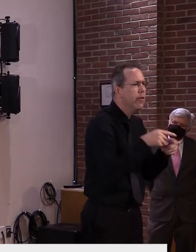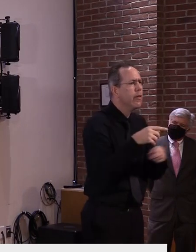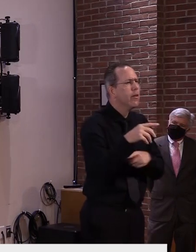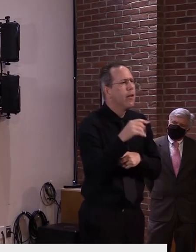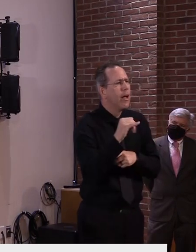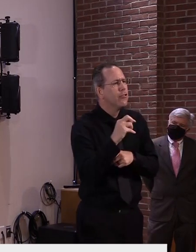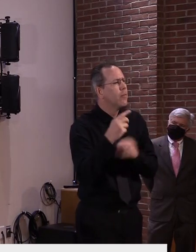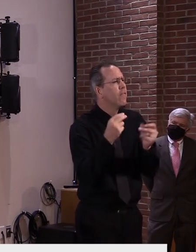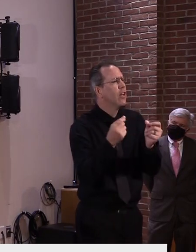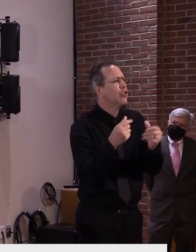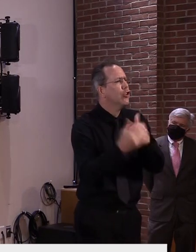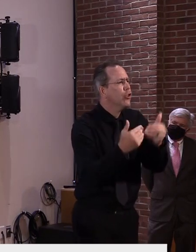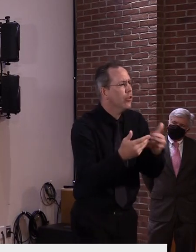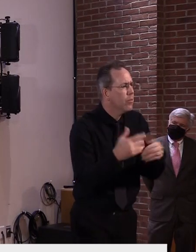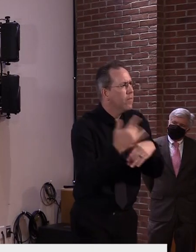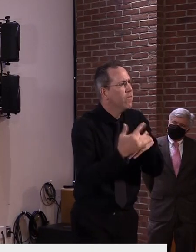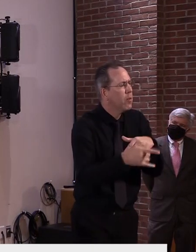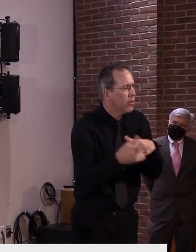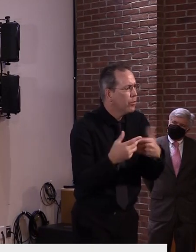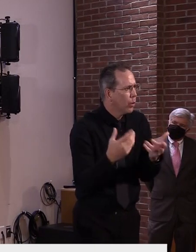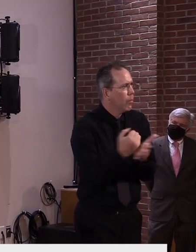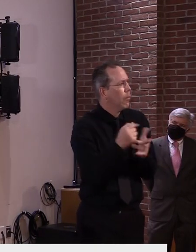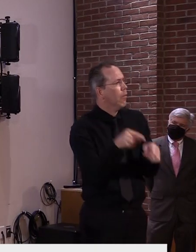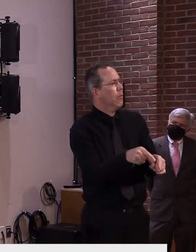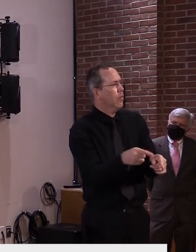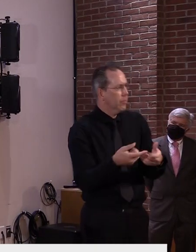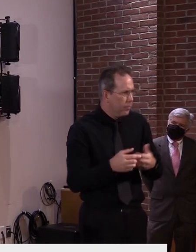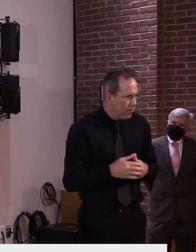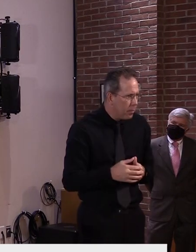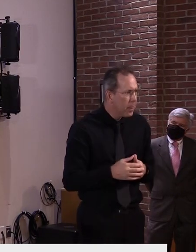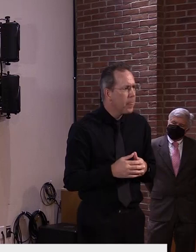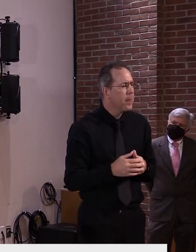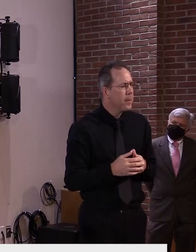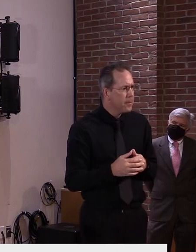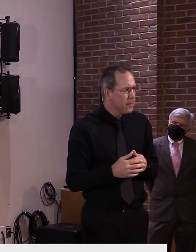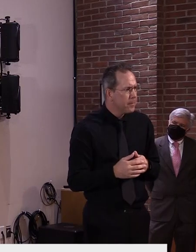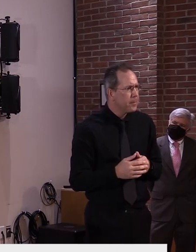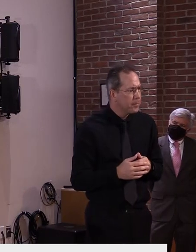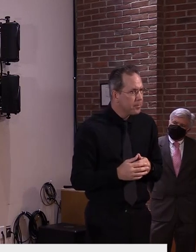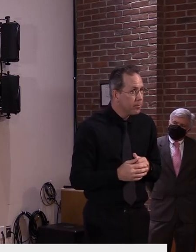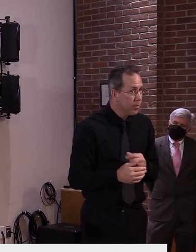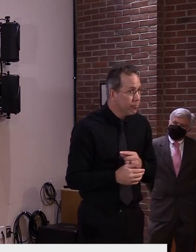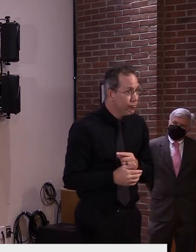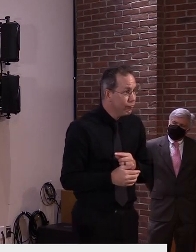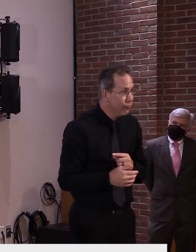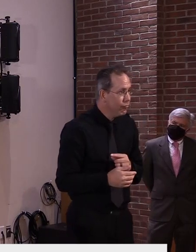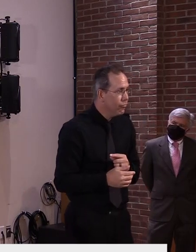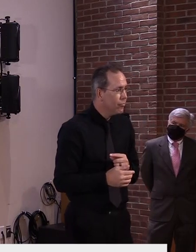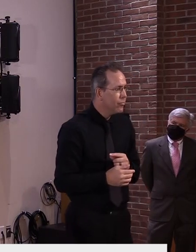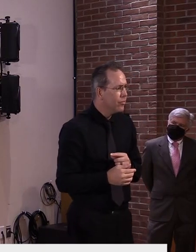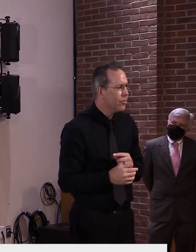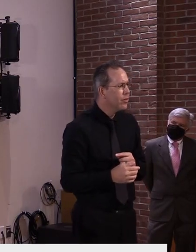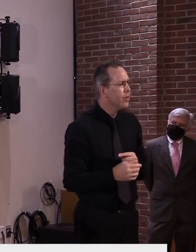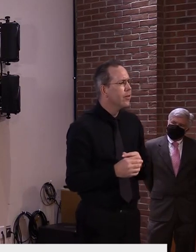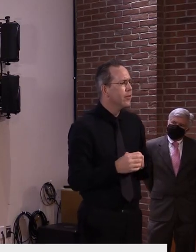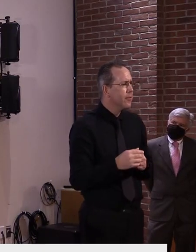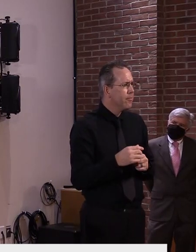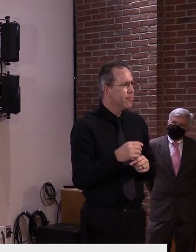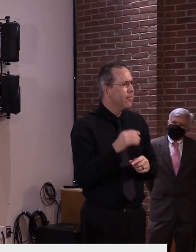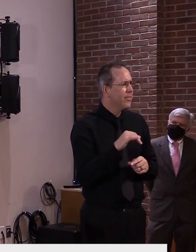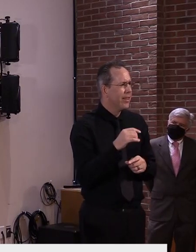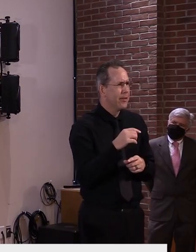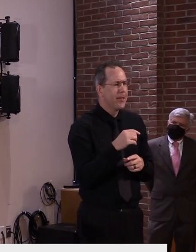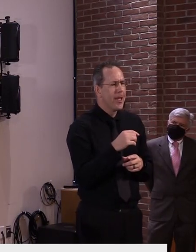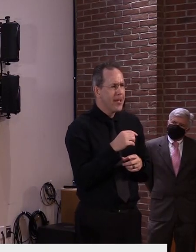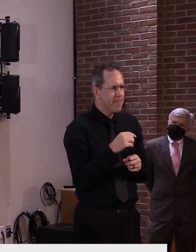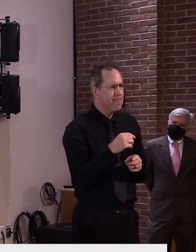specificity has been listed as almost 100%. Now, anyone who's practiced medicine for any period of time knows there's